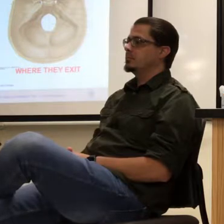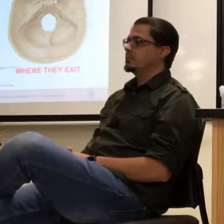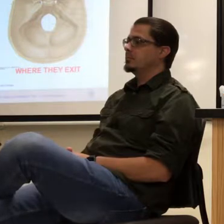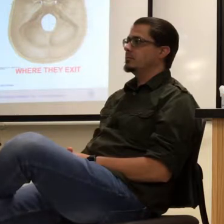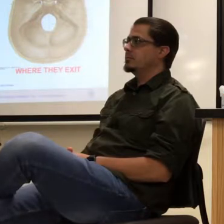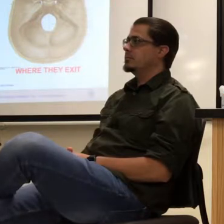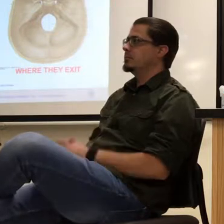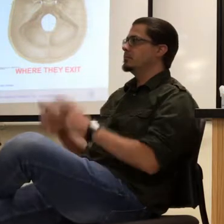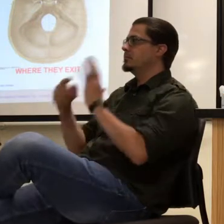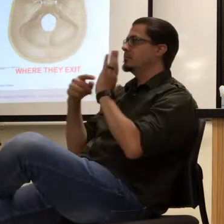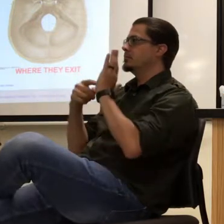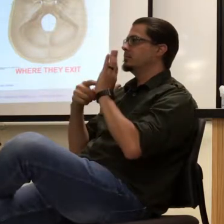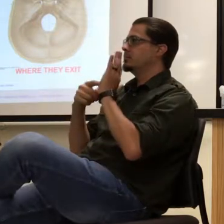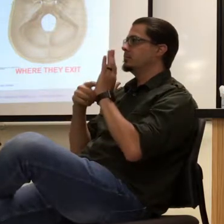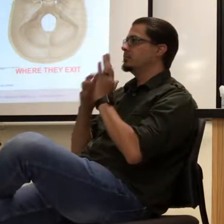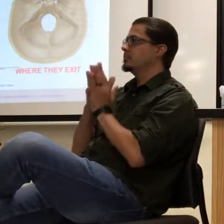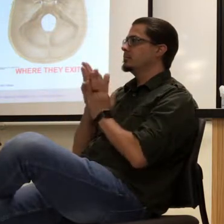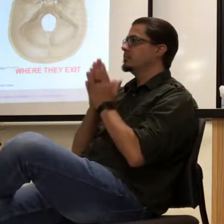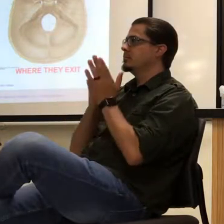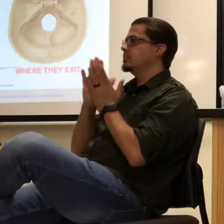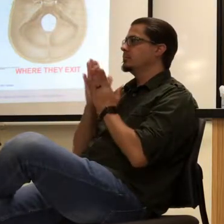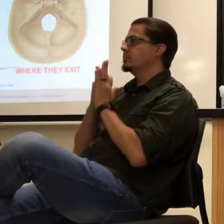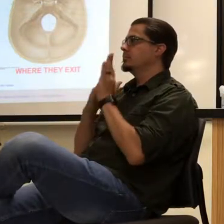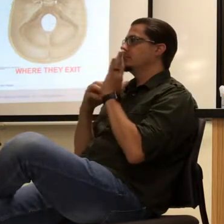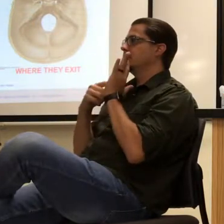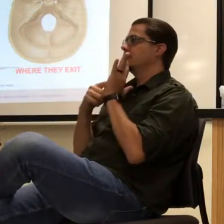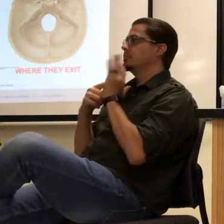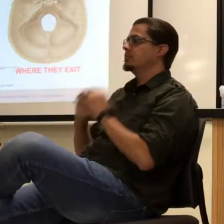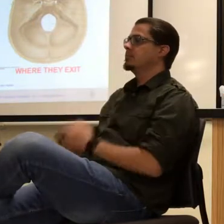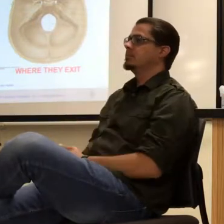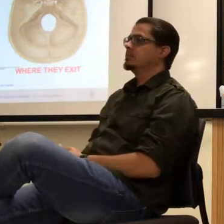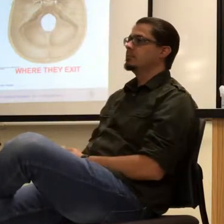So for example, let me get a skull over here.